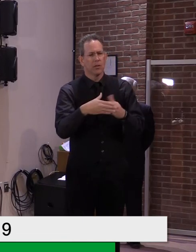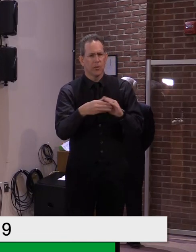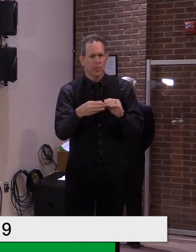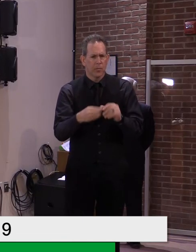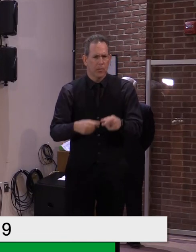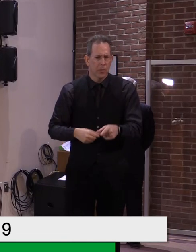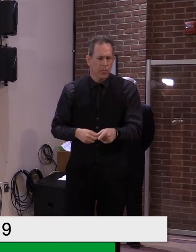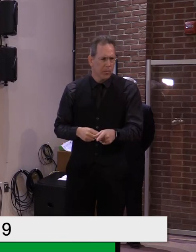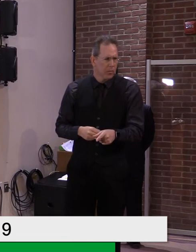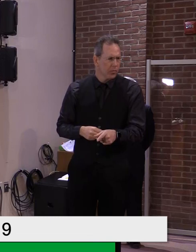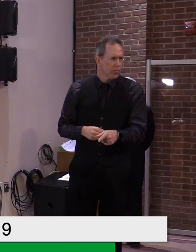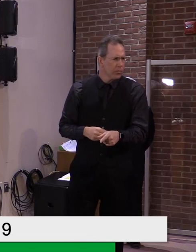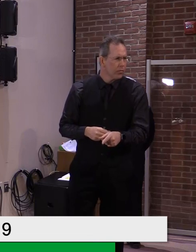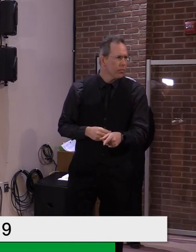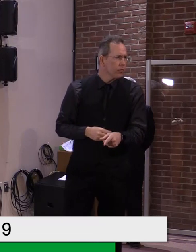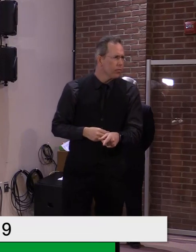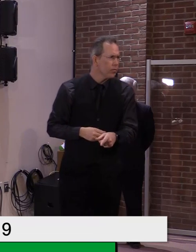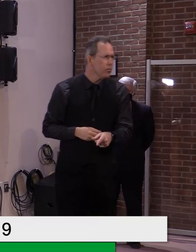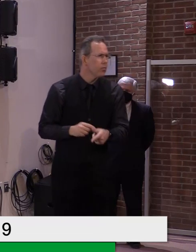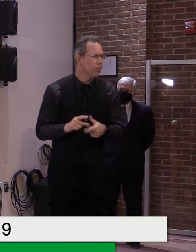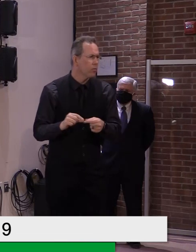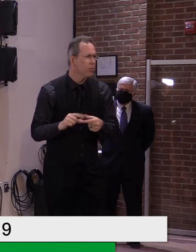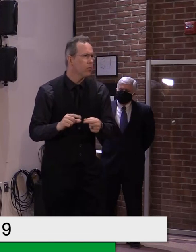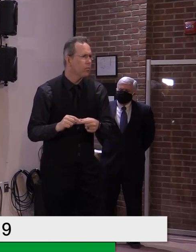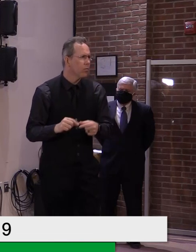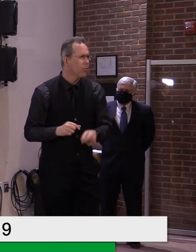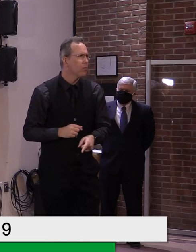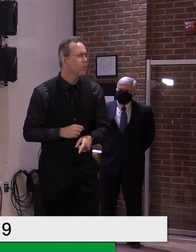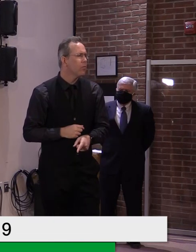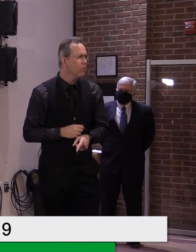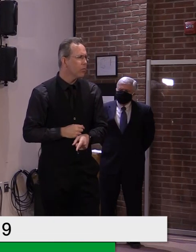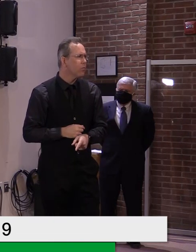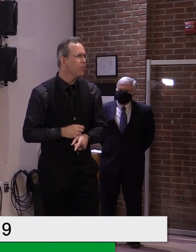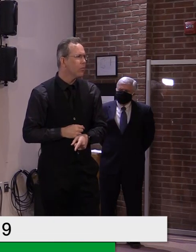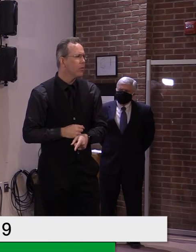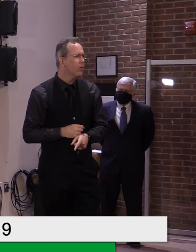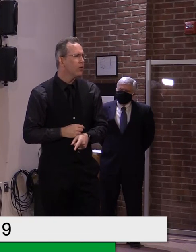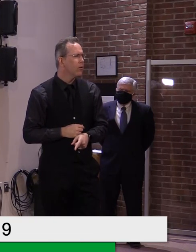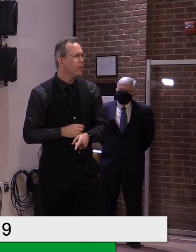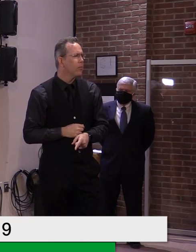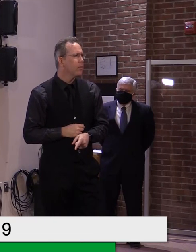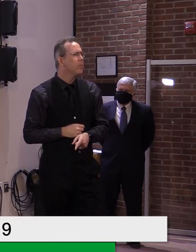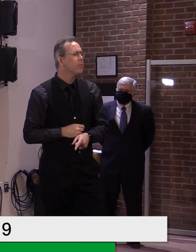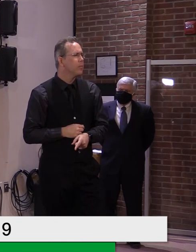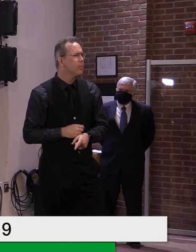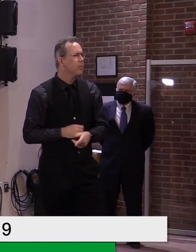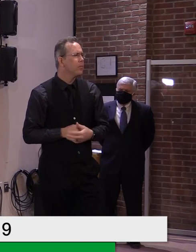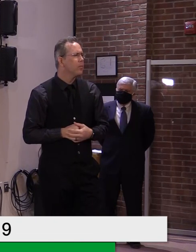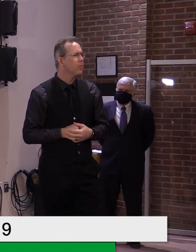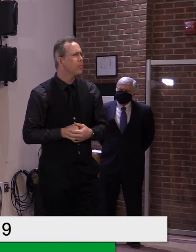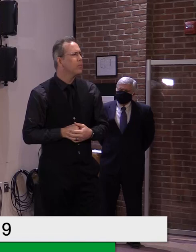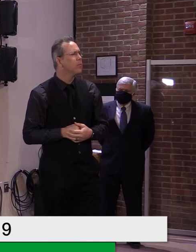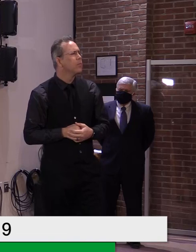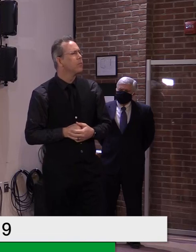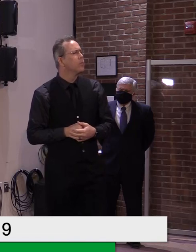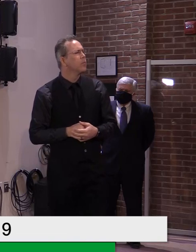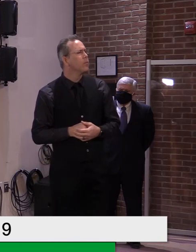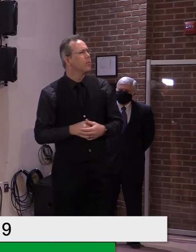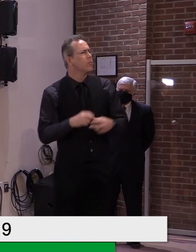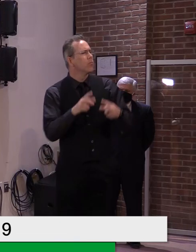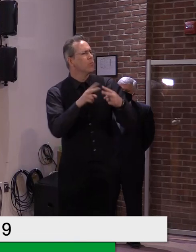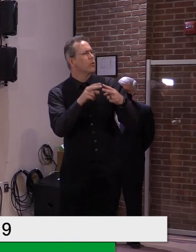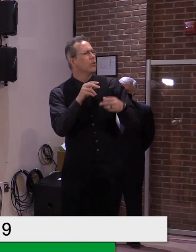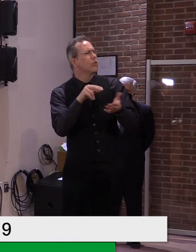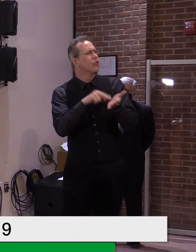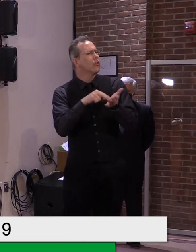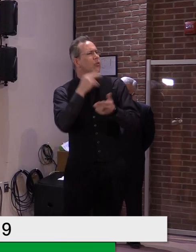Hi, I noticed the two new outbreaks at the long-term care facilities, the one in Rutland and the one in St. Albans. If we've been vaccinating the staff and residents at